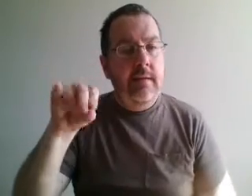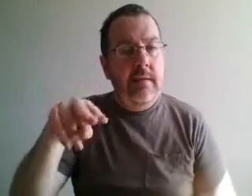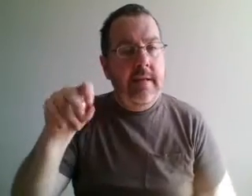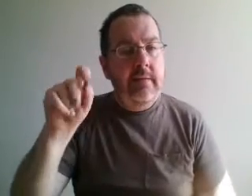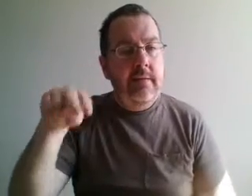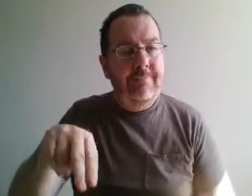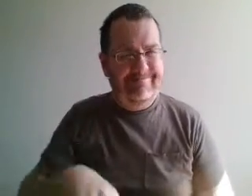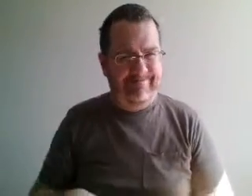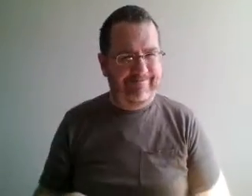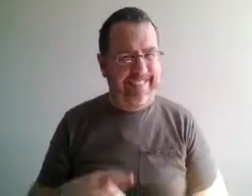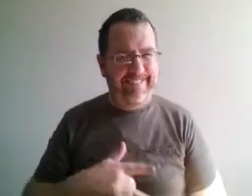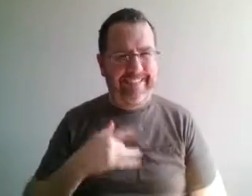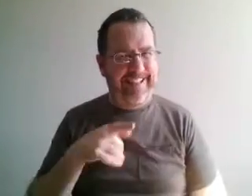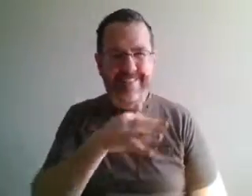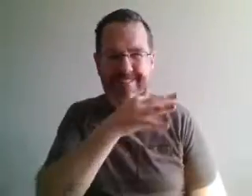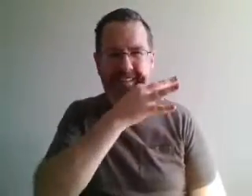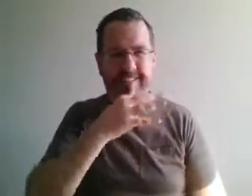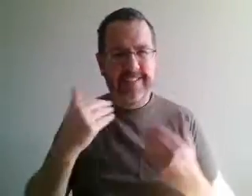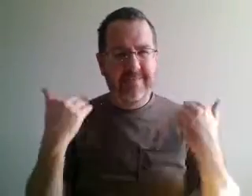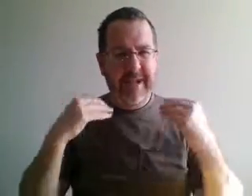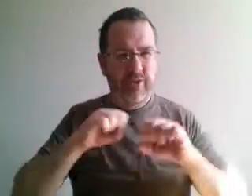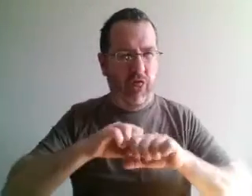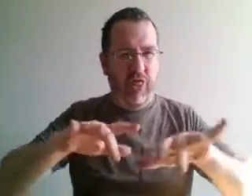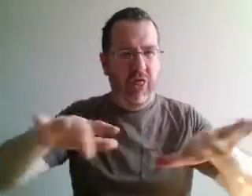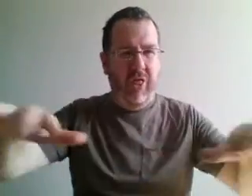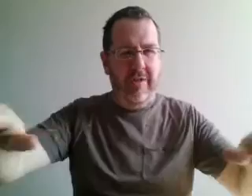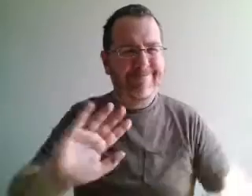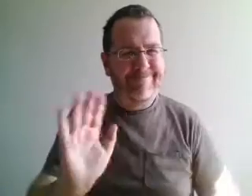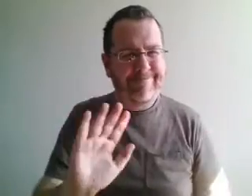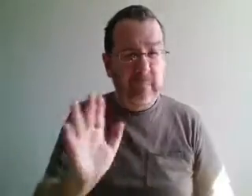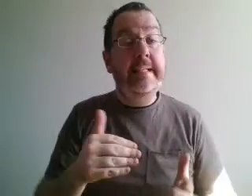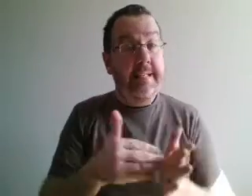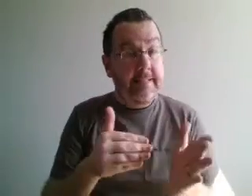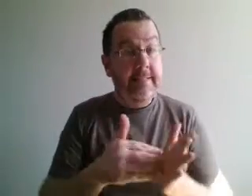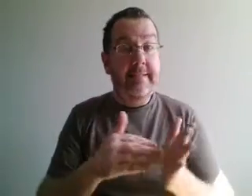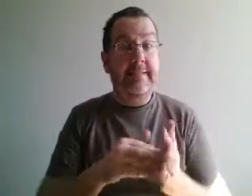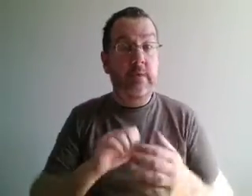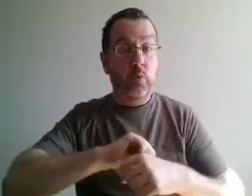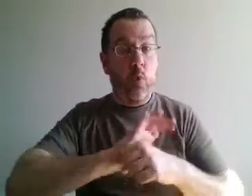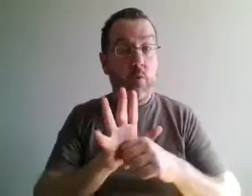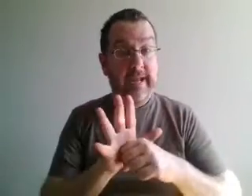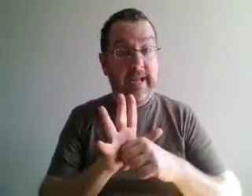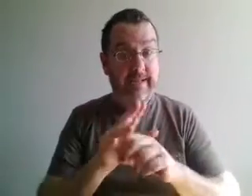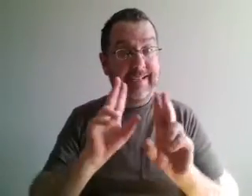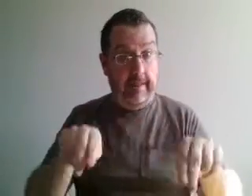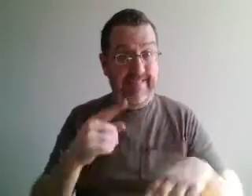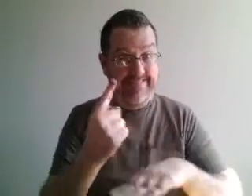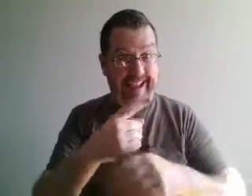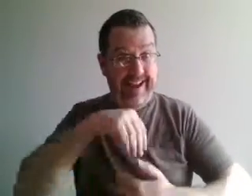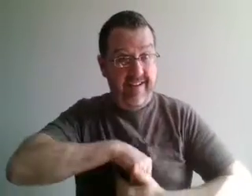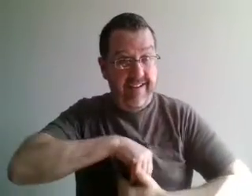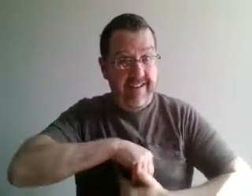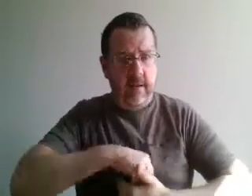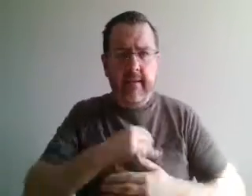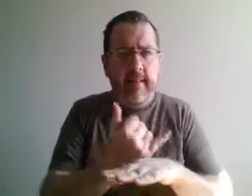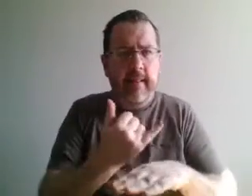mean, there's no doubt that there's an incubation period where people are not yet showing symptoms.